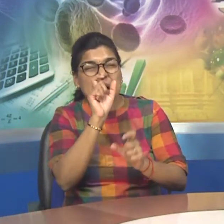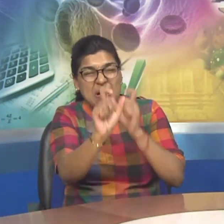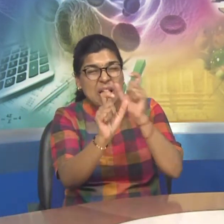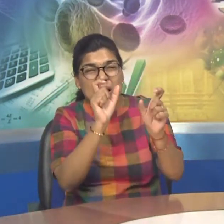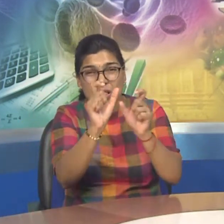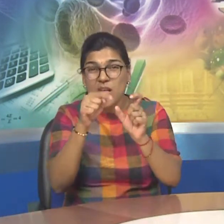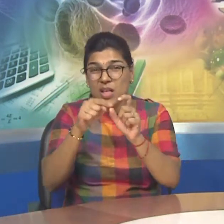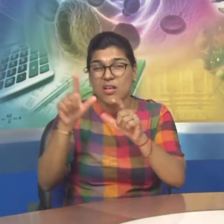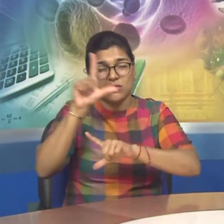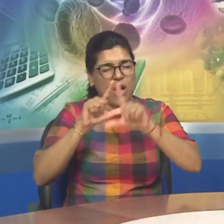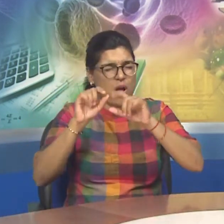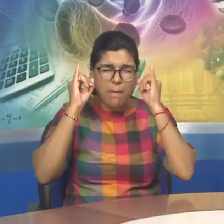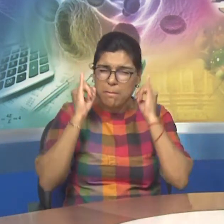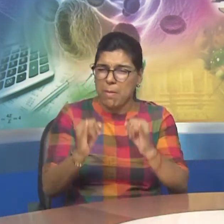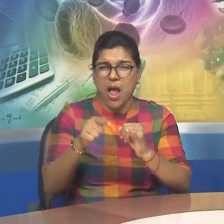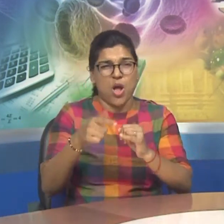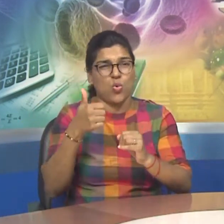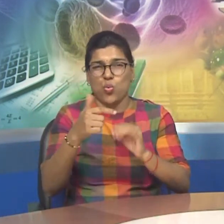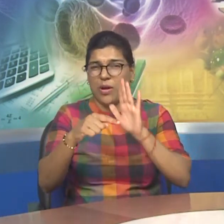by physical injury.